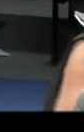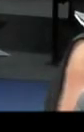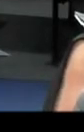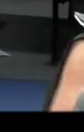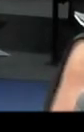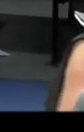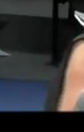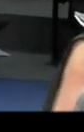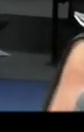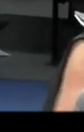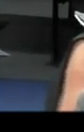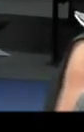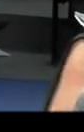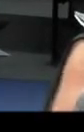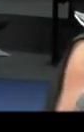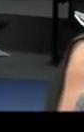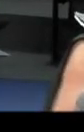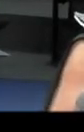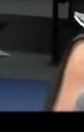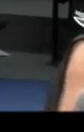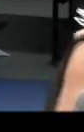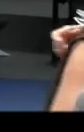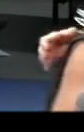James Hendrick.